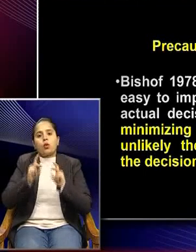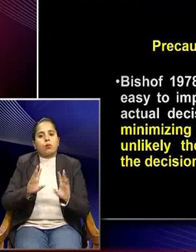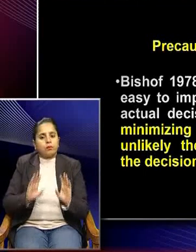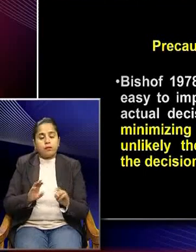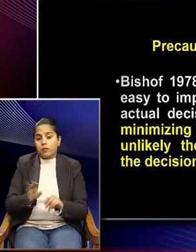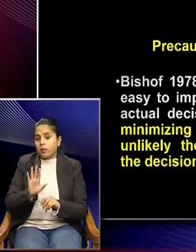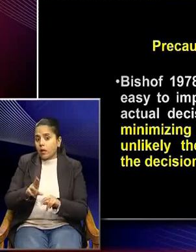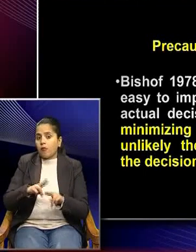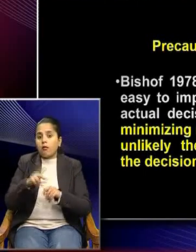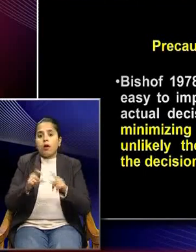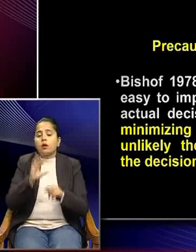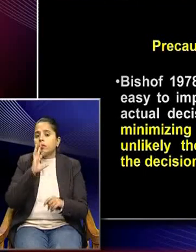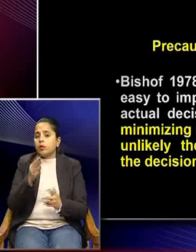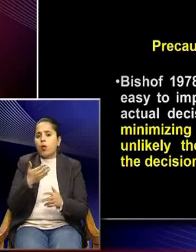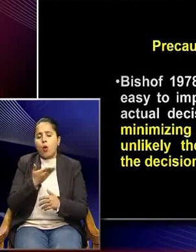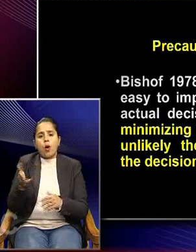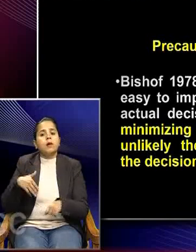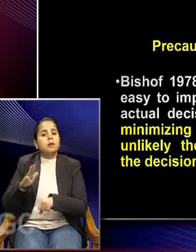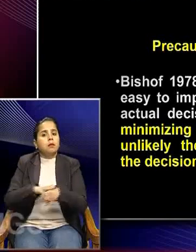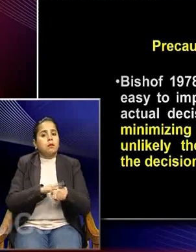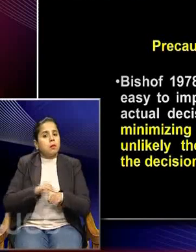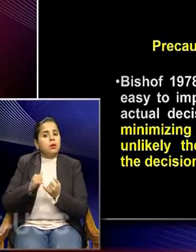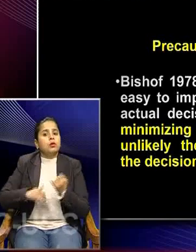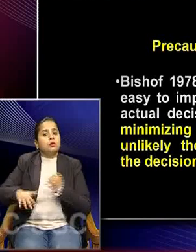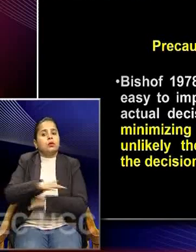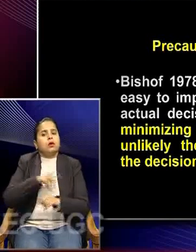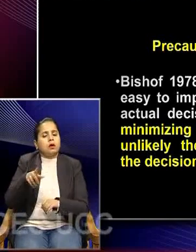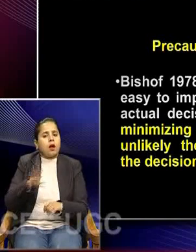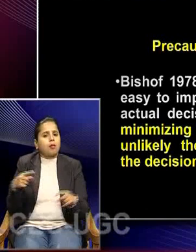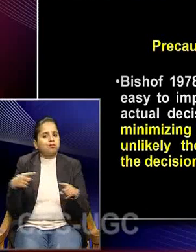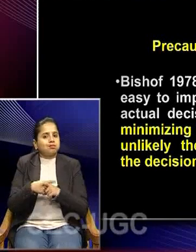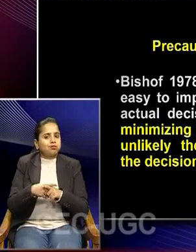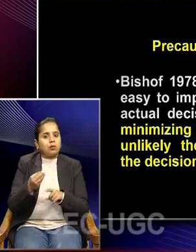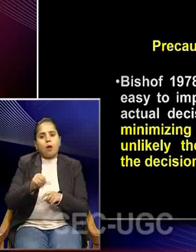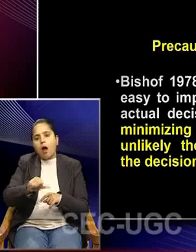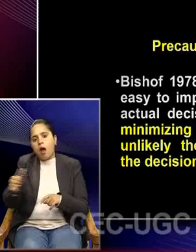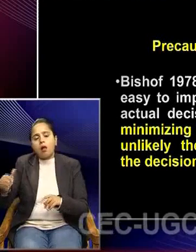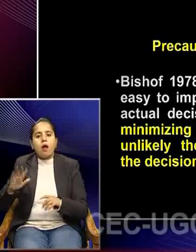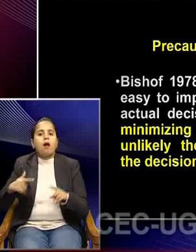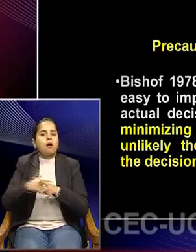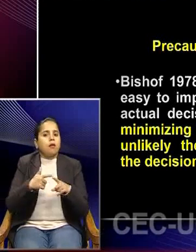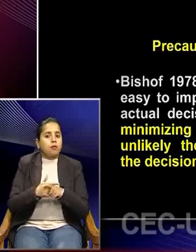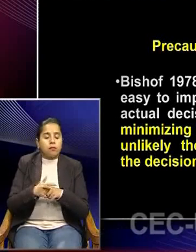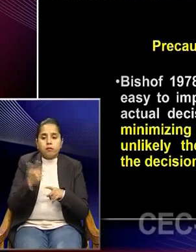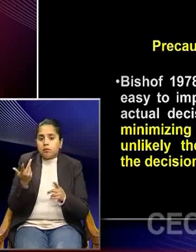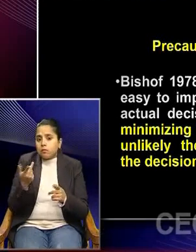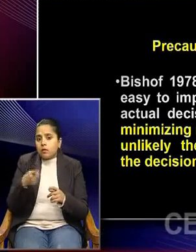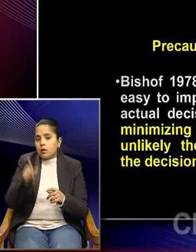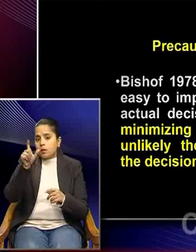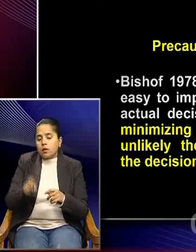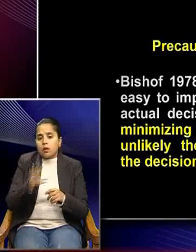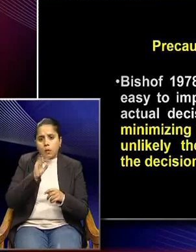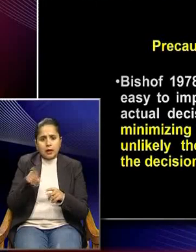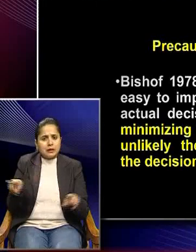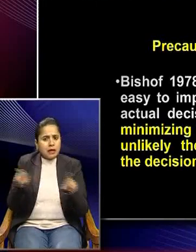Given the fact that every member in the society is in conflict with other person, they do not come to the